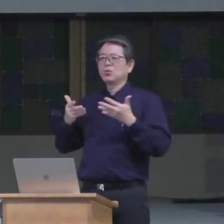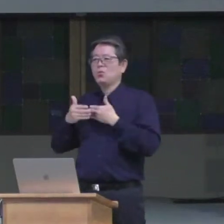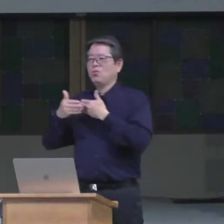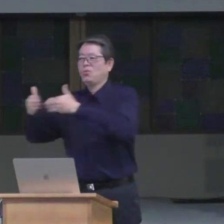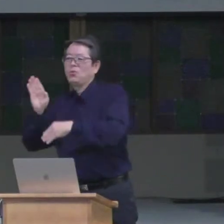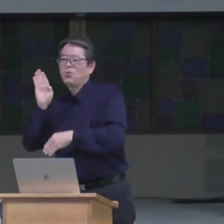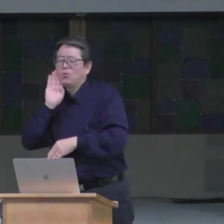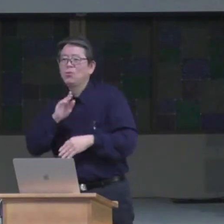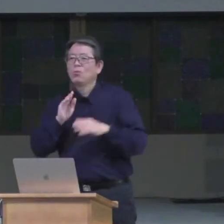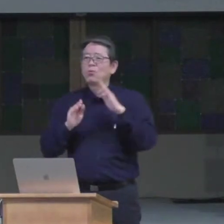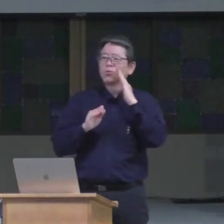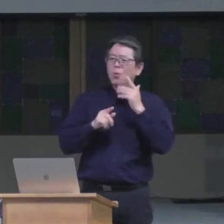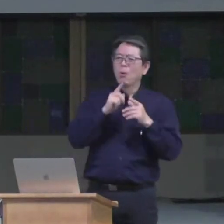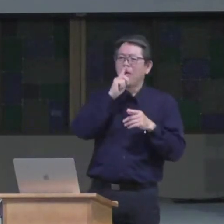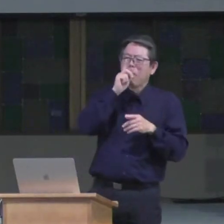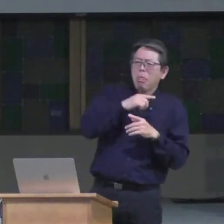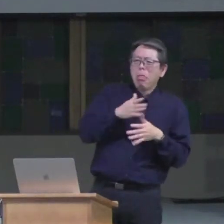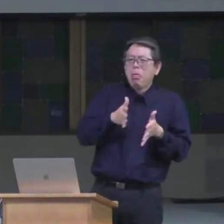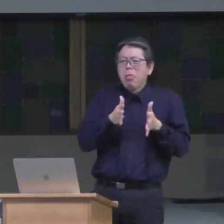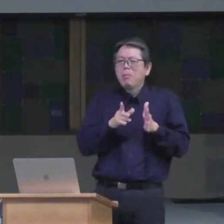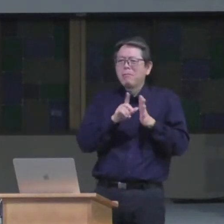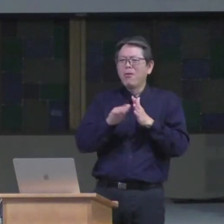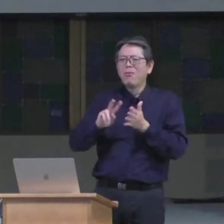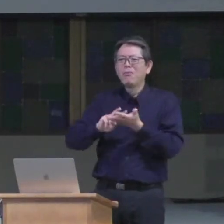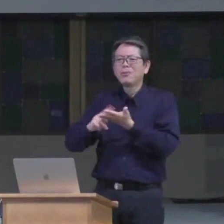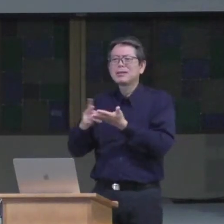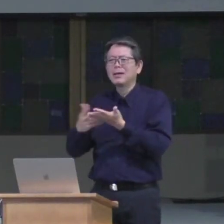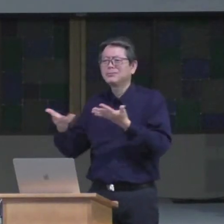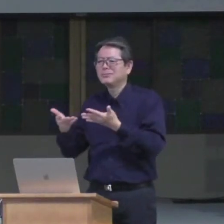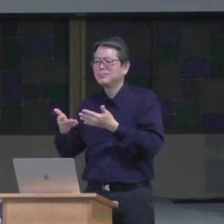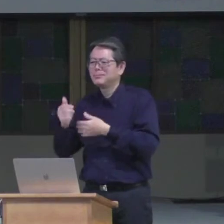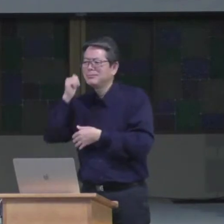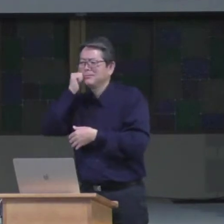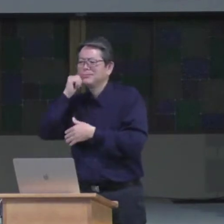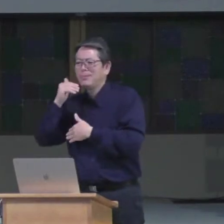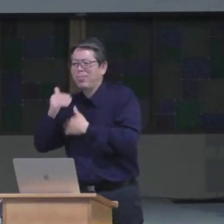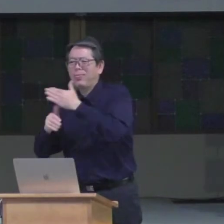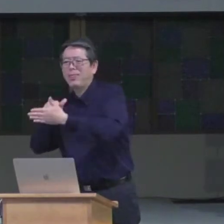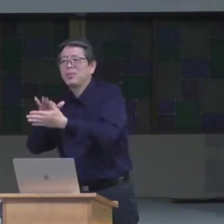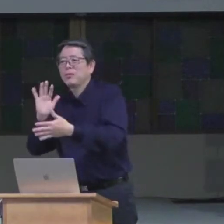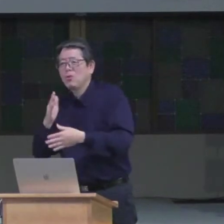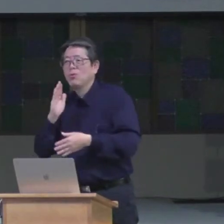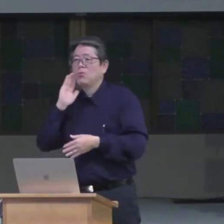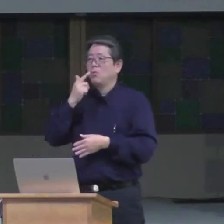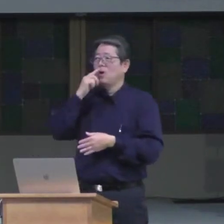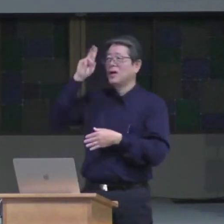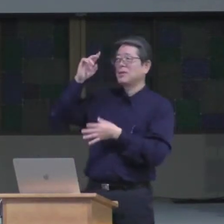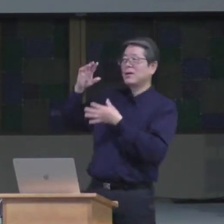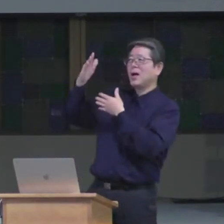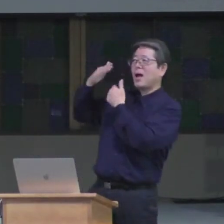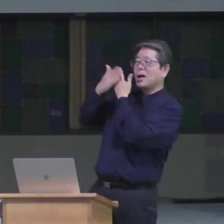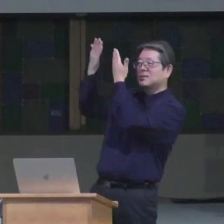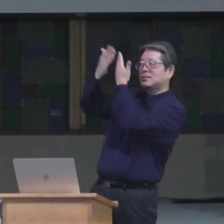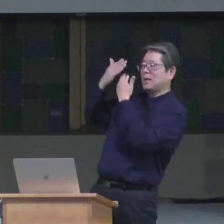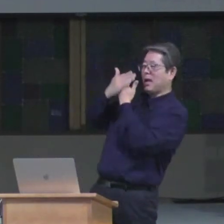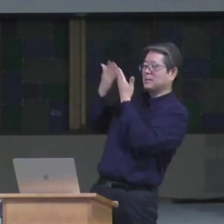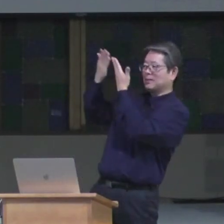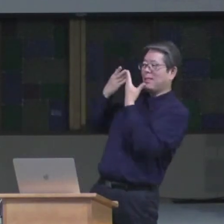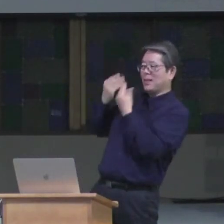strong deaf identity and moving ahead on this, if there was no deaf identity, if sign language is still like